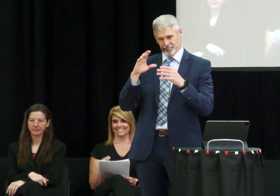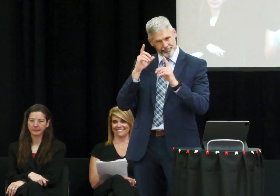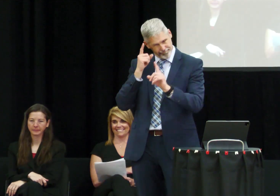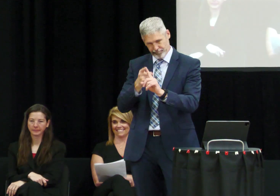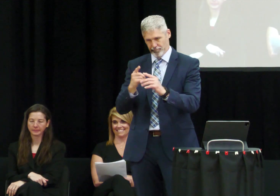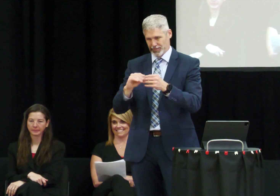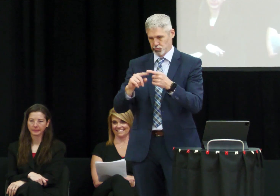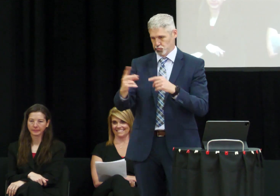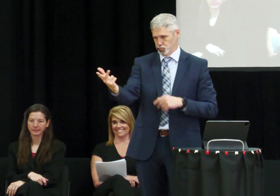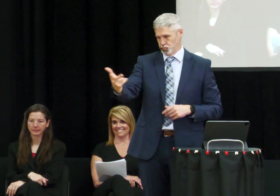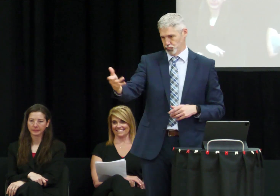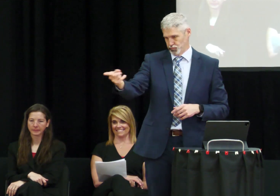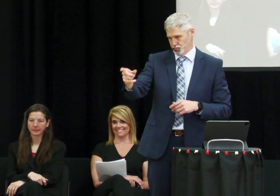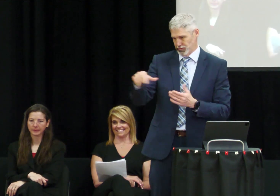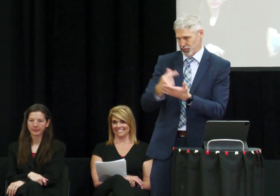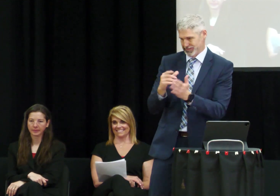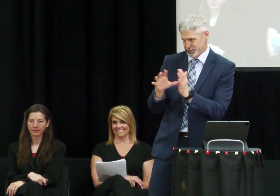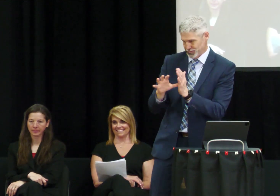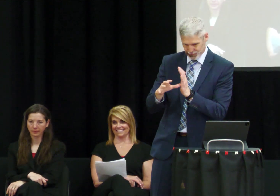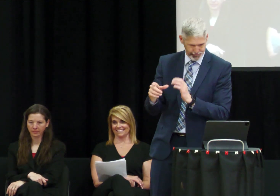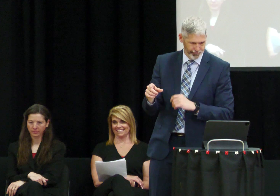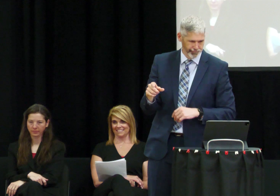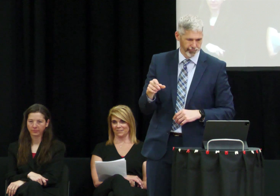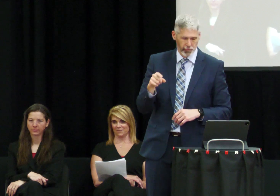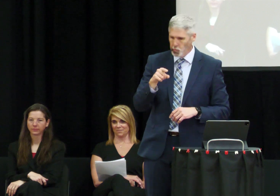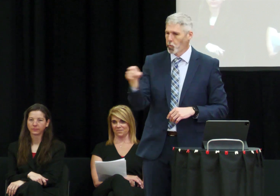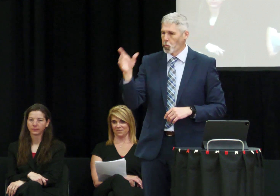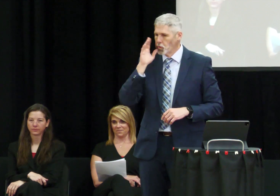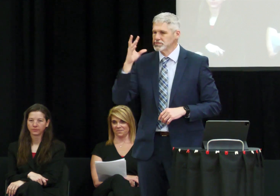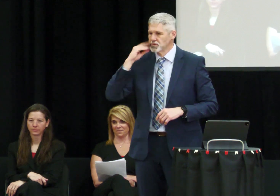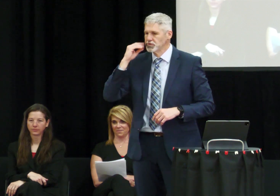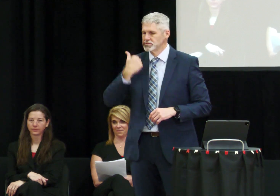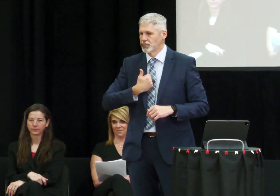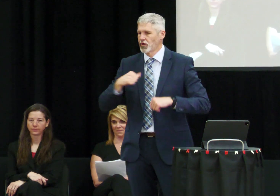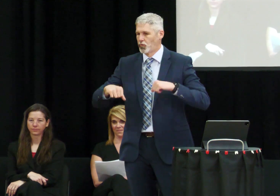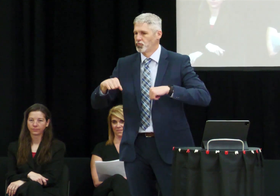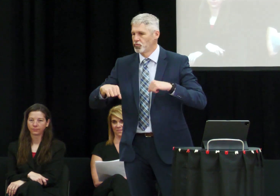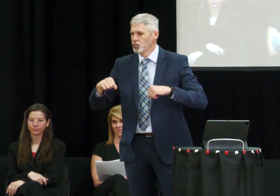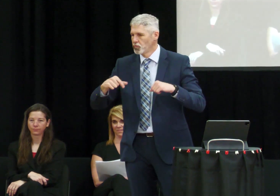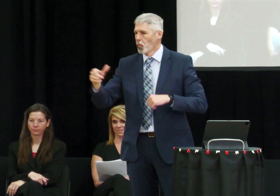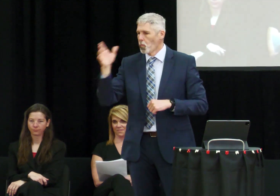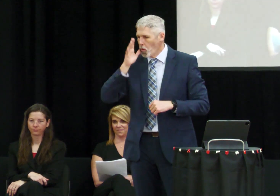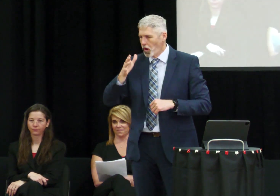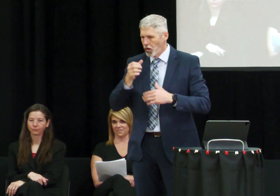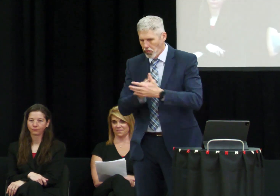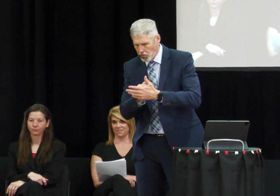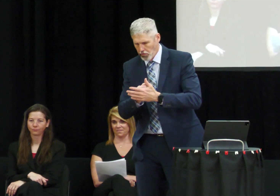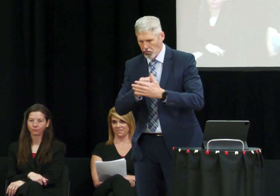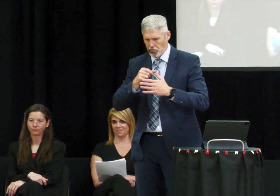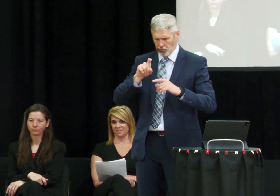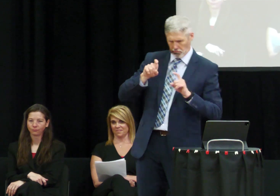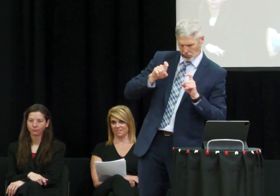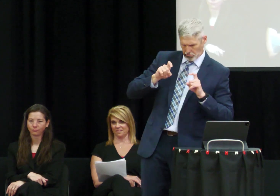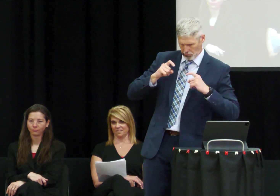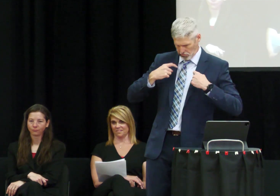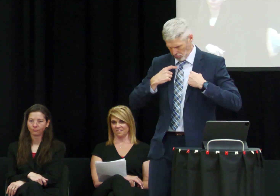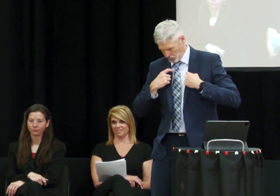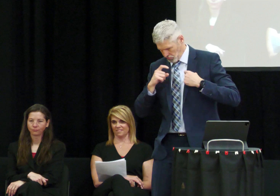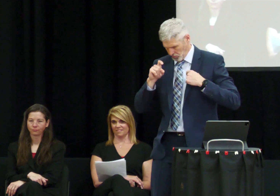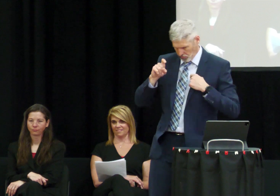And graduating seniors, my message to you is that you will experience self-doubt. You are going